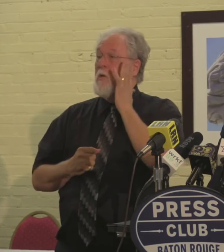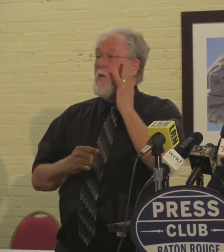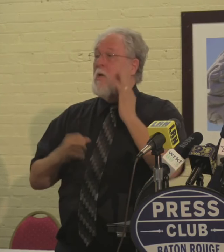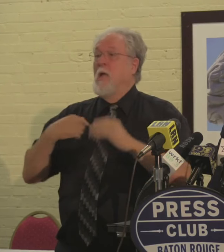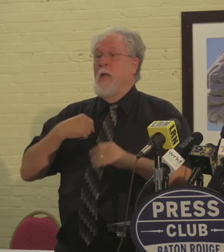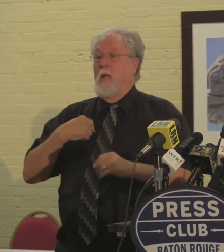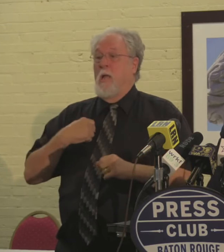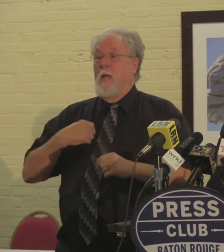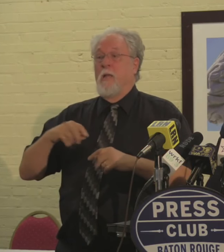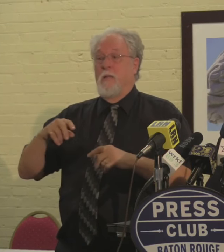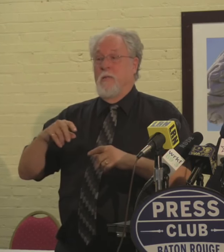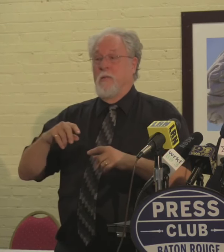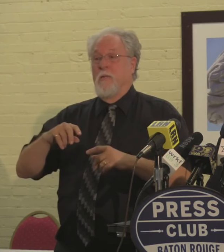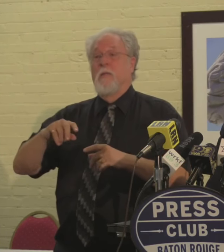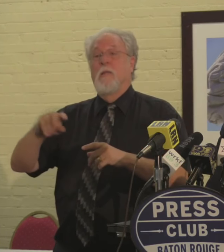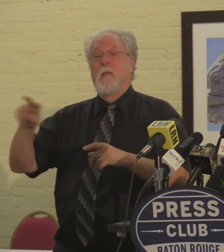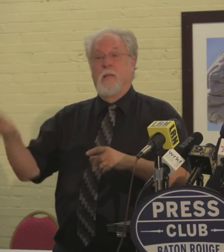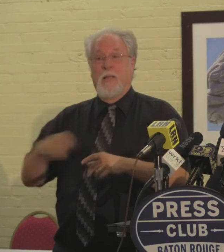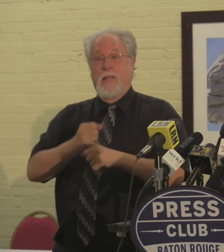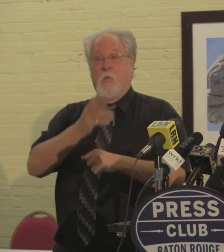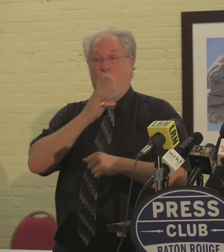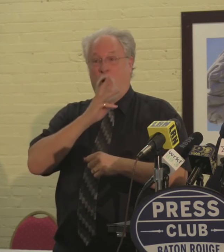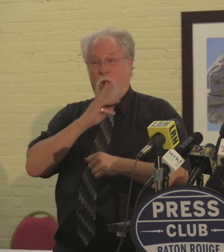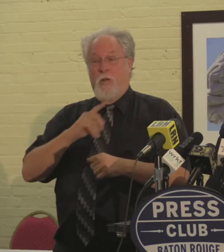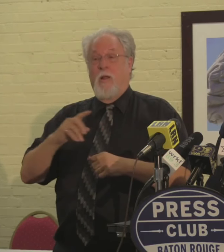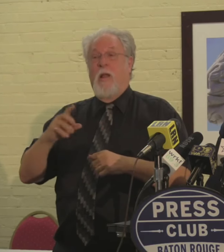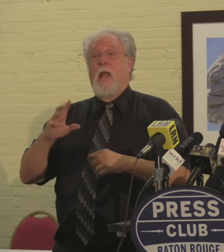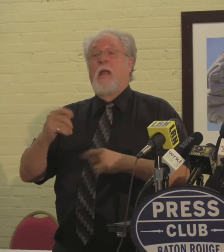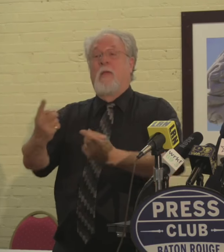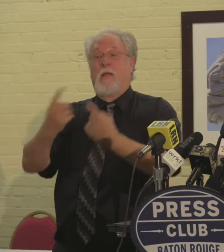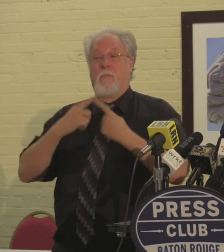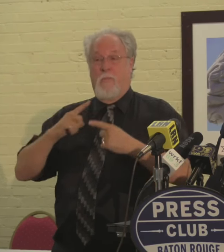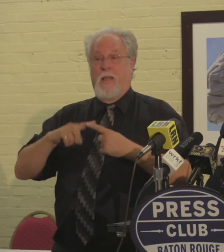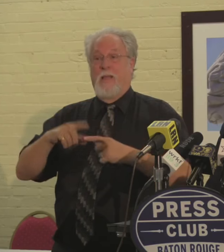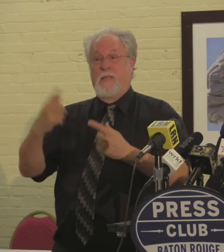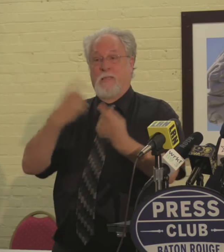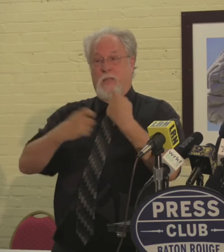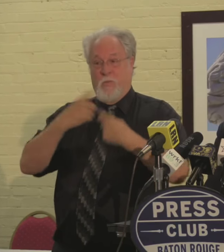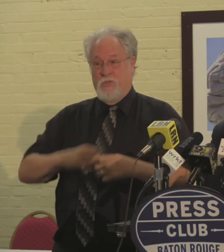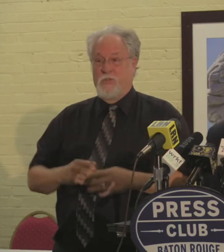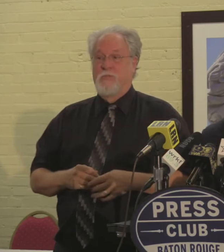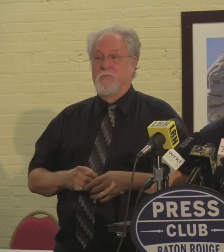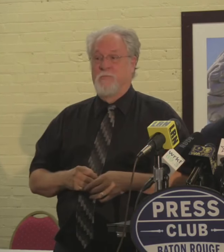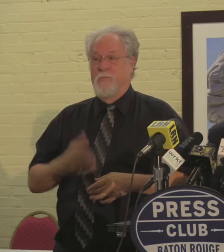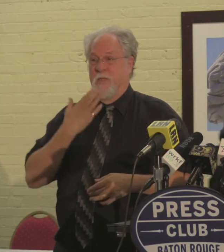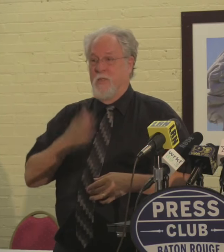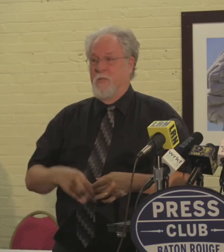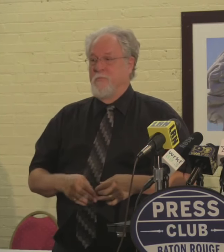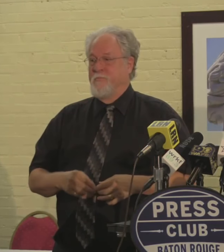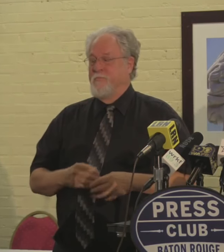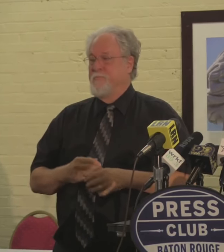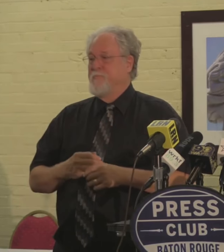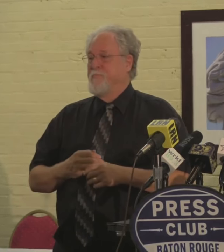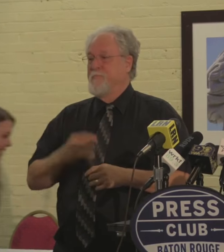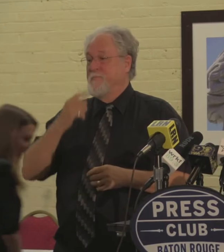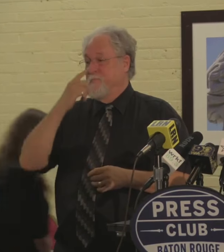going to slip over and get my water and then come back and take some questions. Thank you.